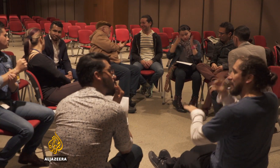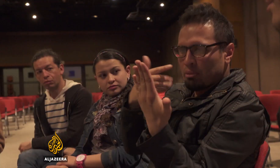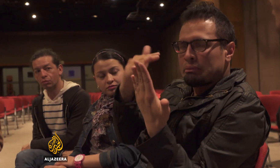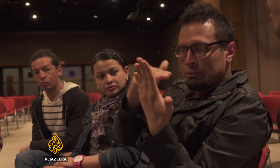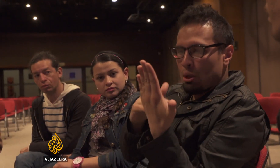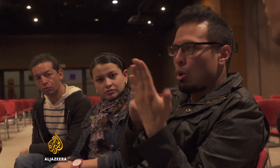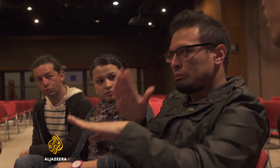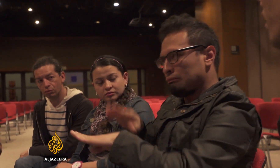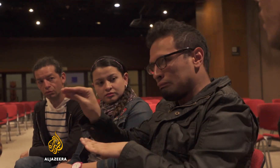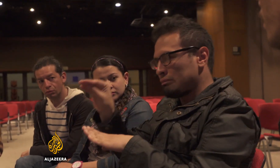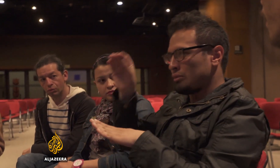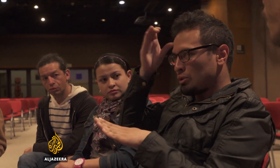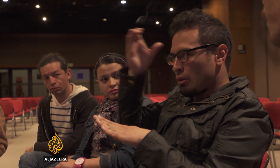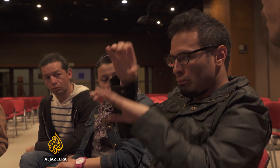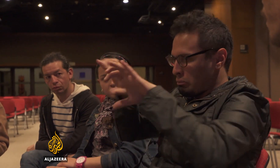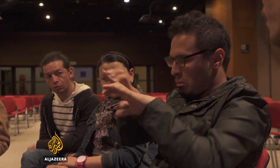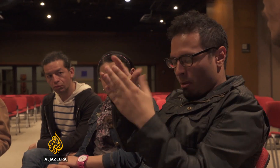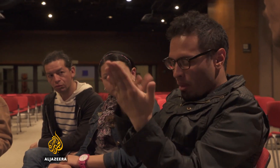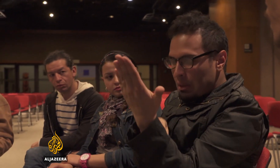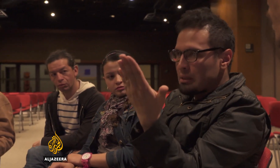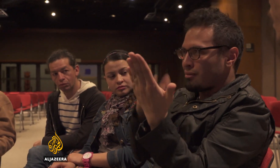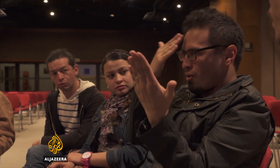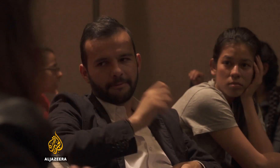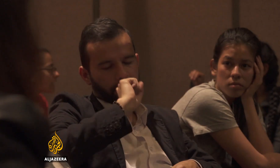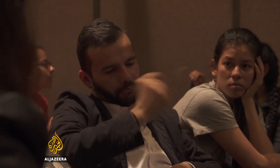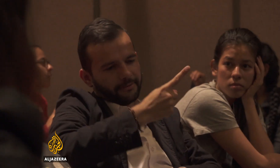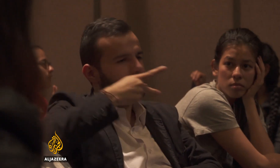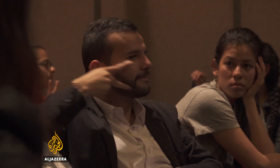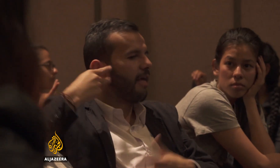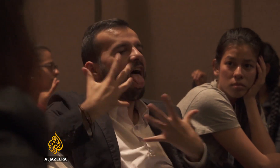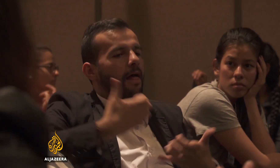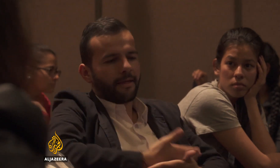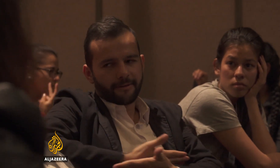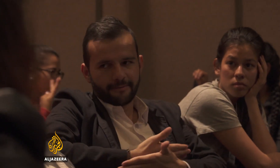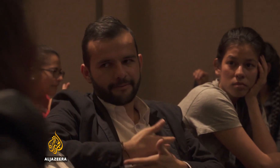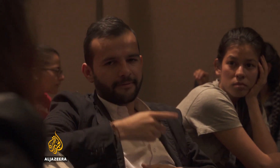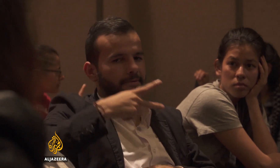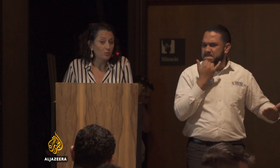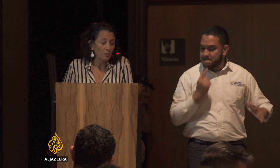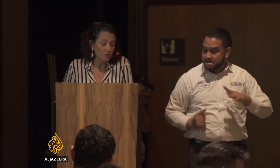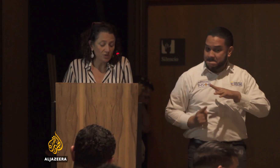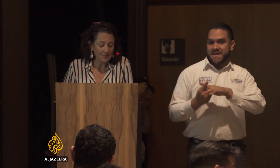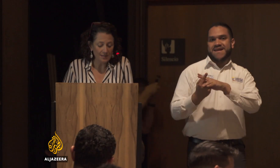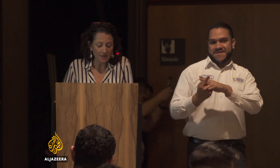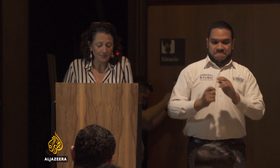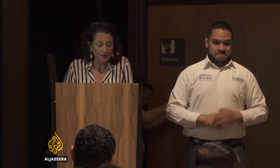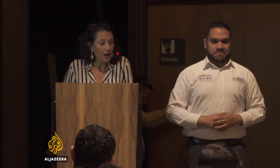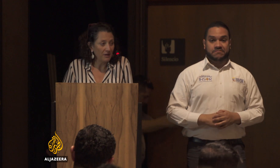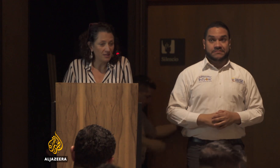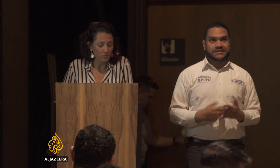but they were almost impossible for deaf Colombians, who were lacking words to describe them. Now, a